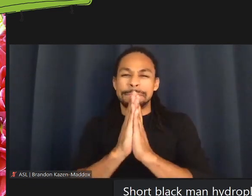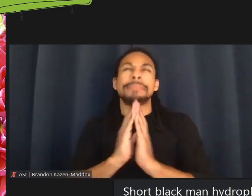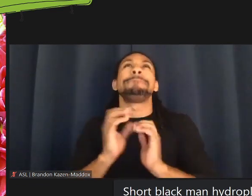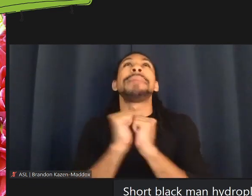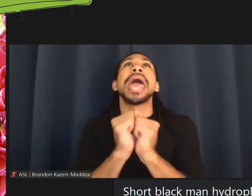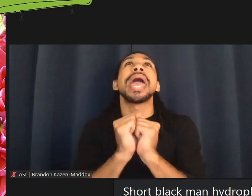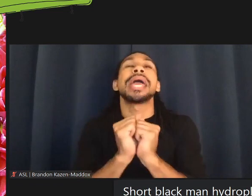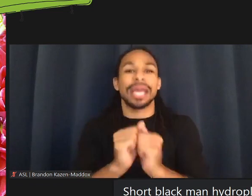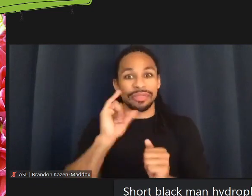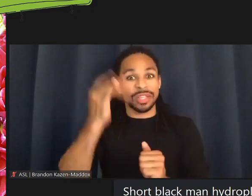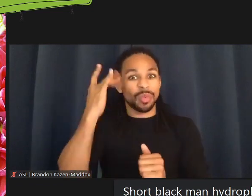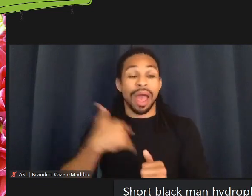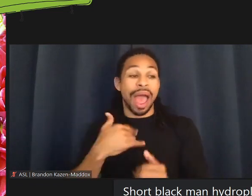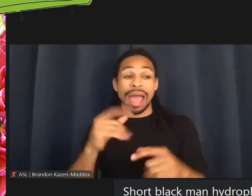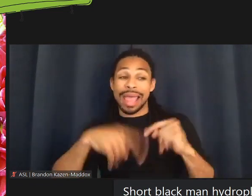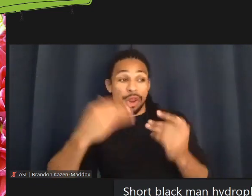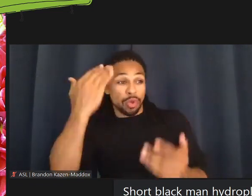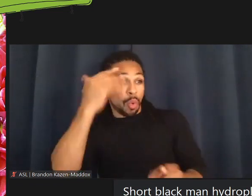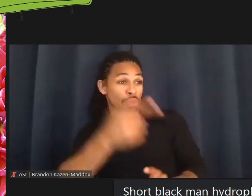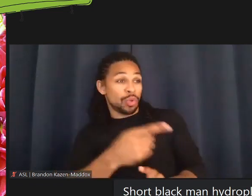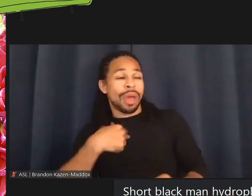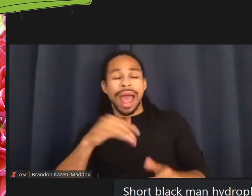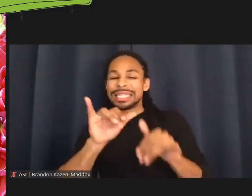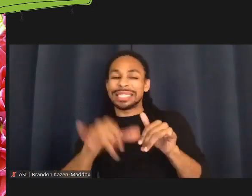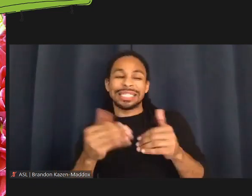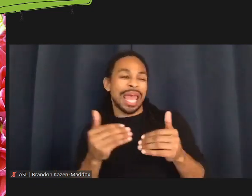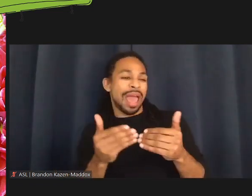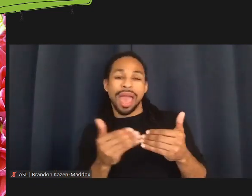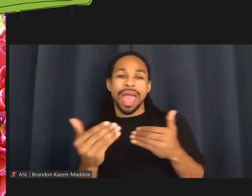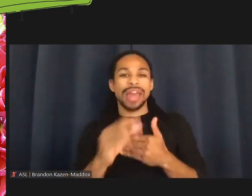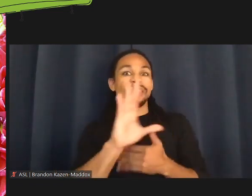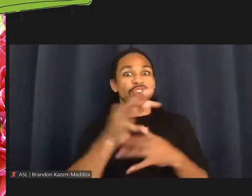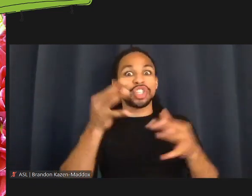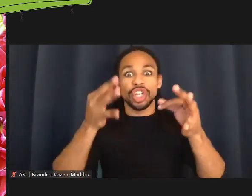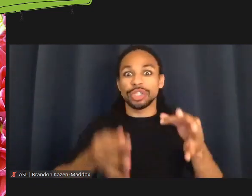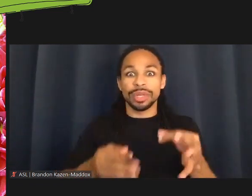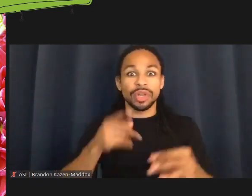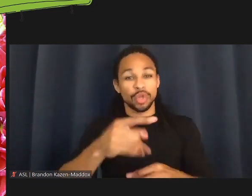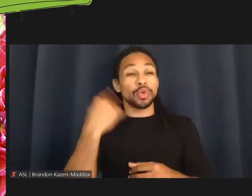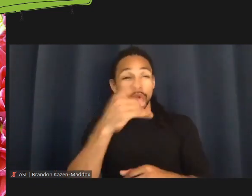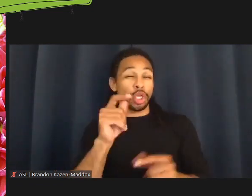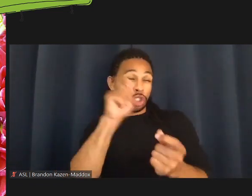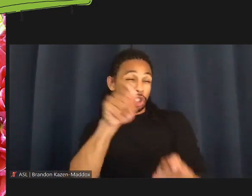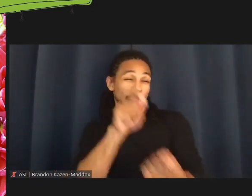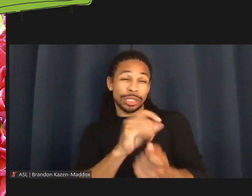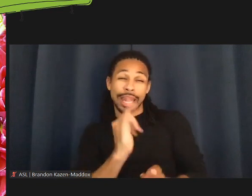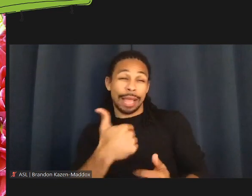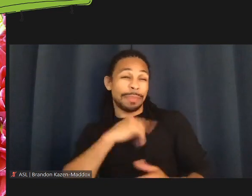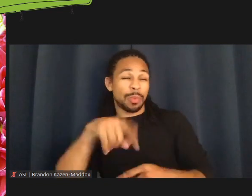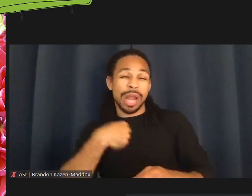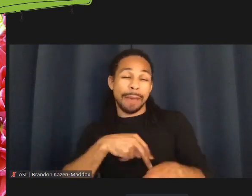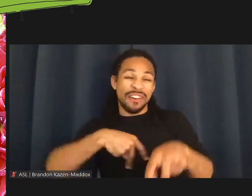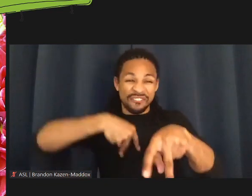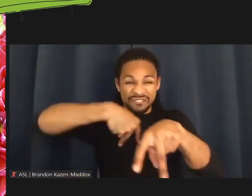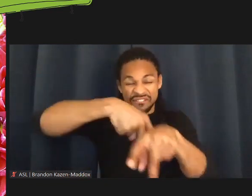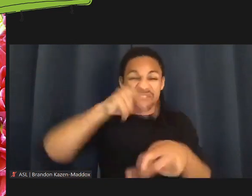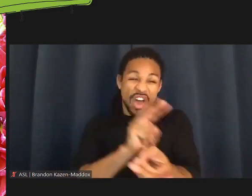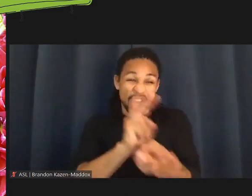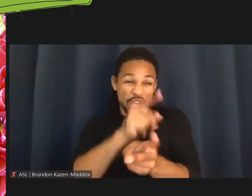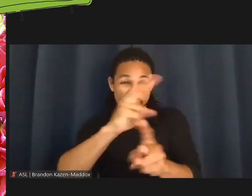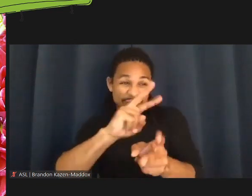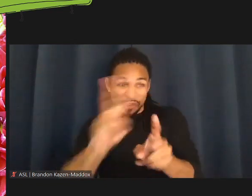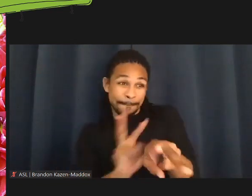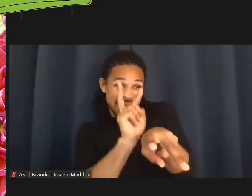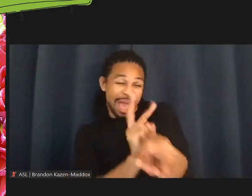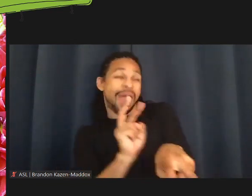of your judgment. You look just like me when I'm fucking you from behind. I'll suck that shrimp cock to the glove